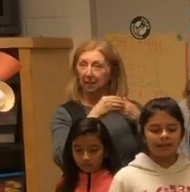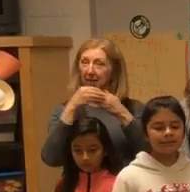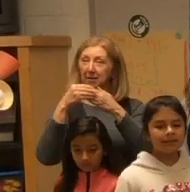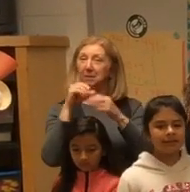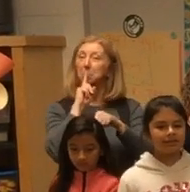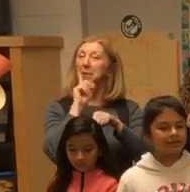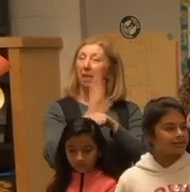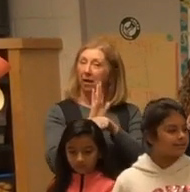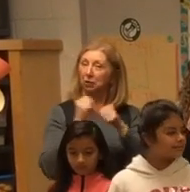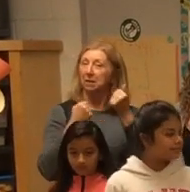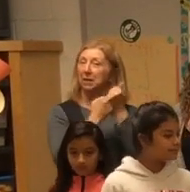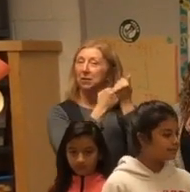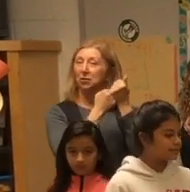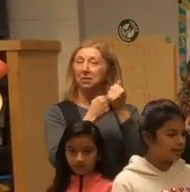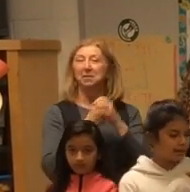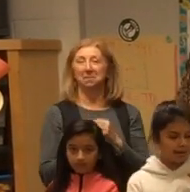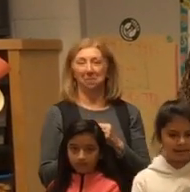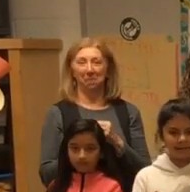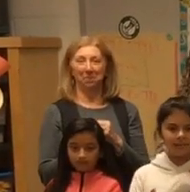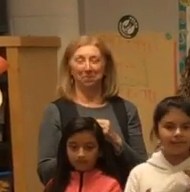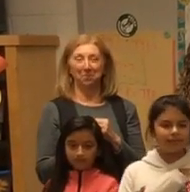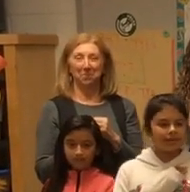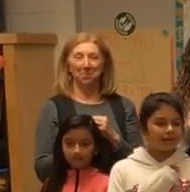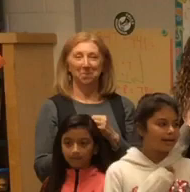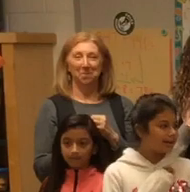the Pledge of Allegiance.